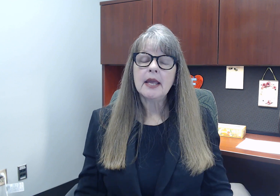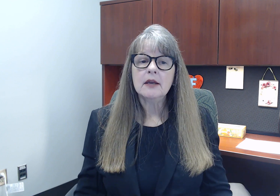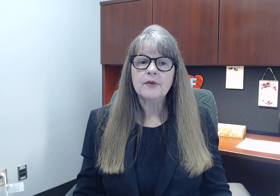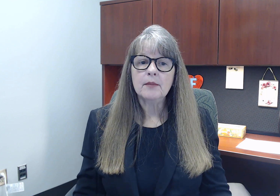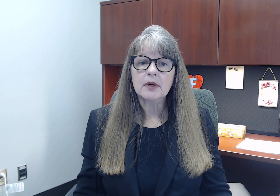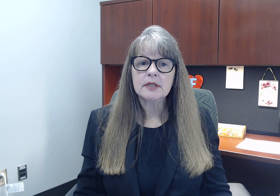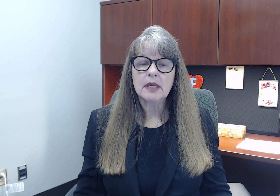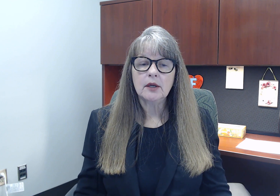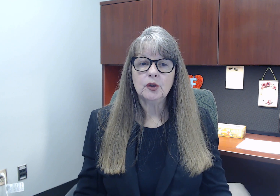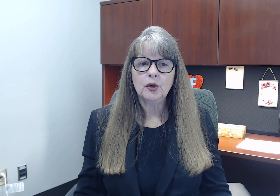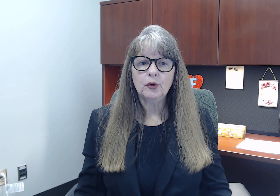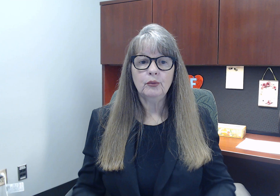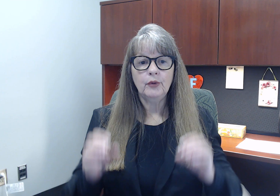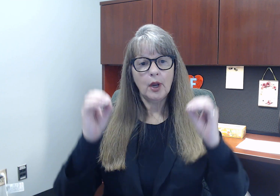If I'm going to tell you, no,